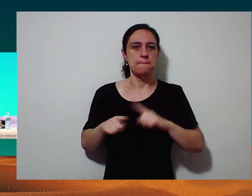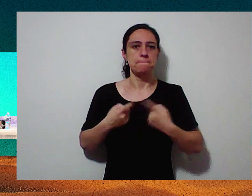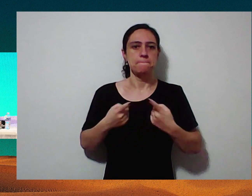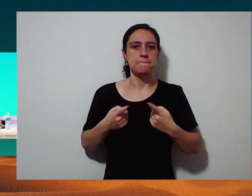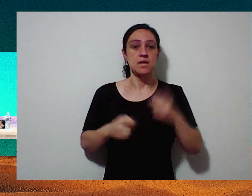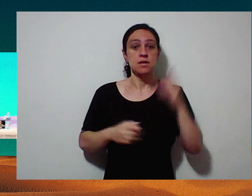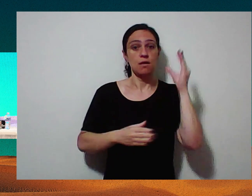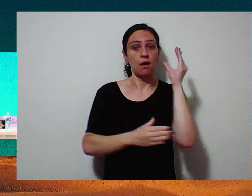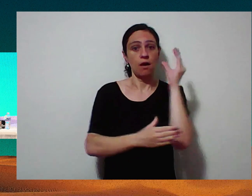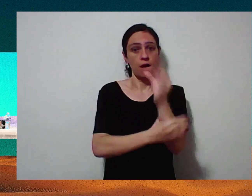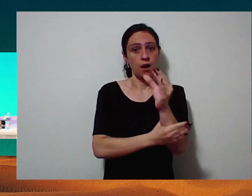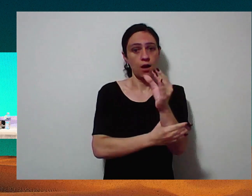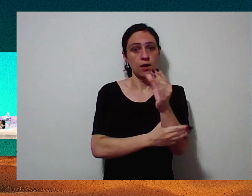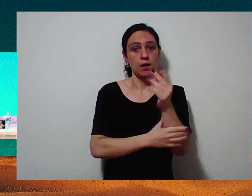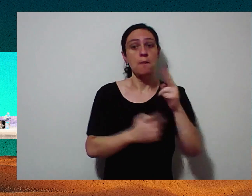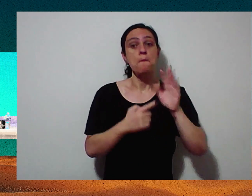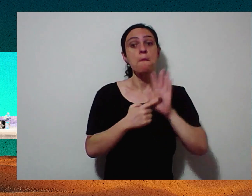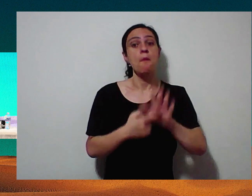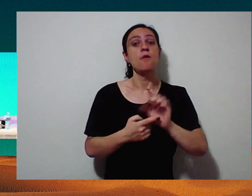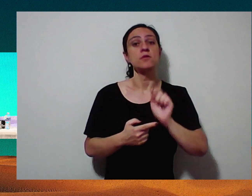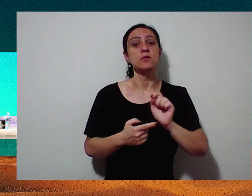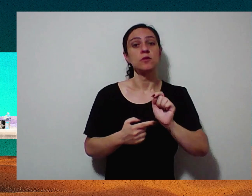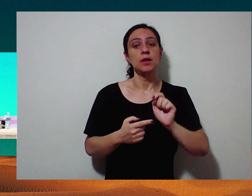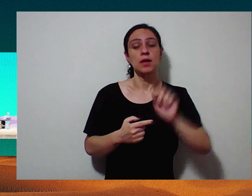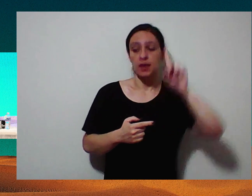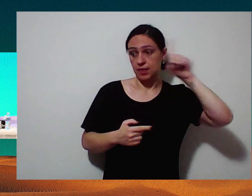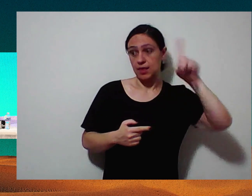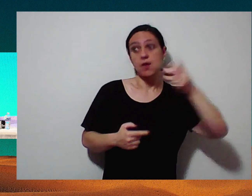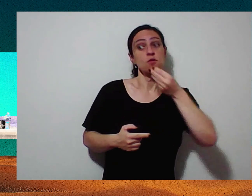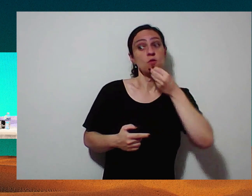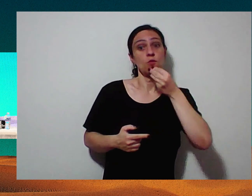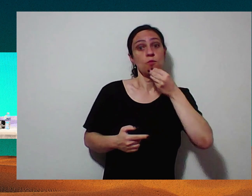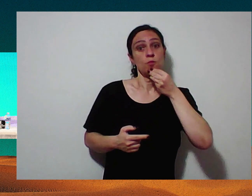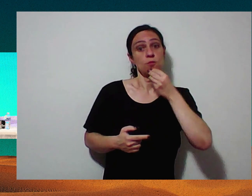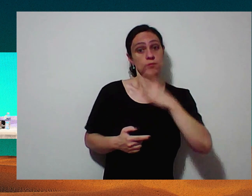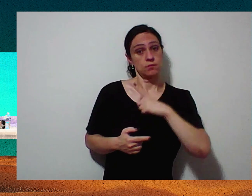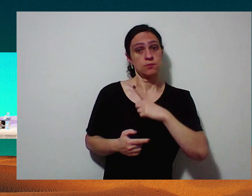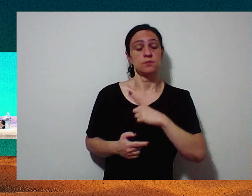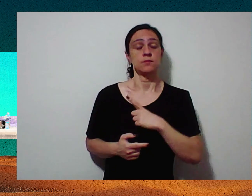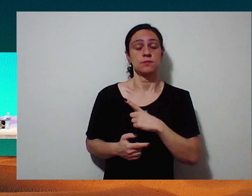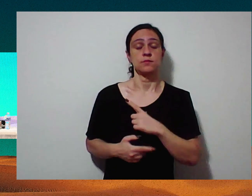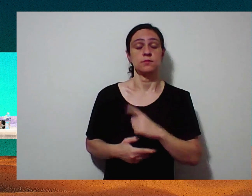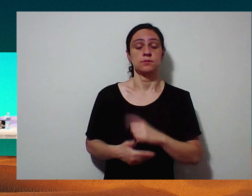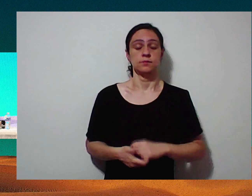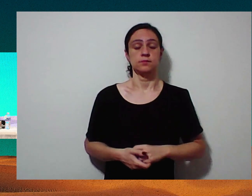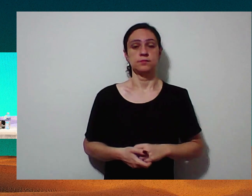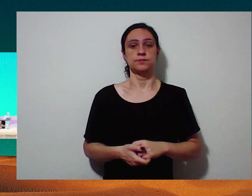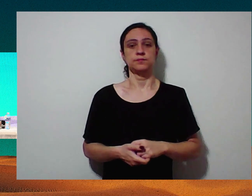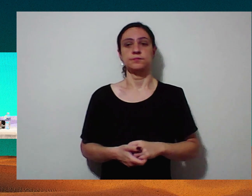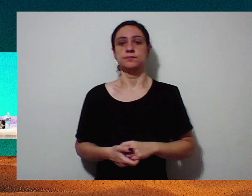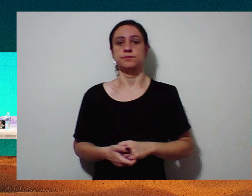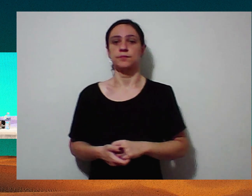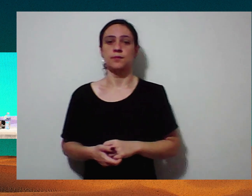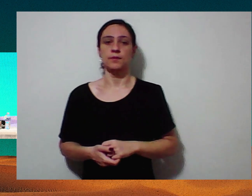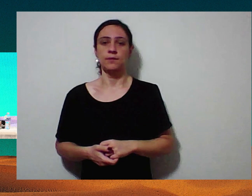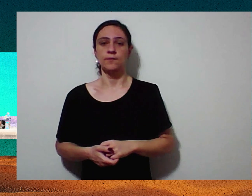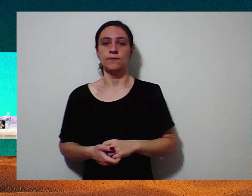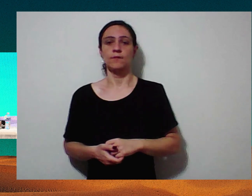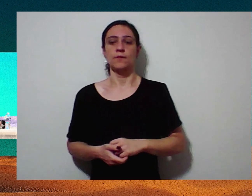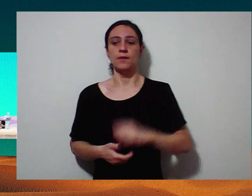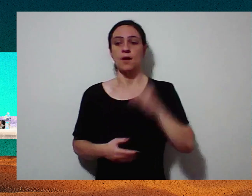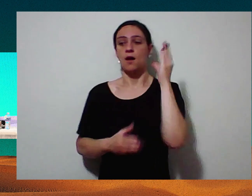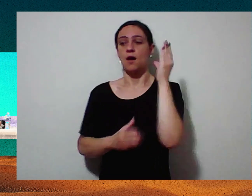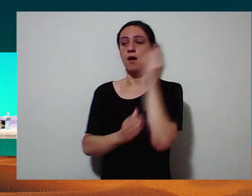Deus deu oportunidade. But in Cain's story, we see that God gave him opportunity. Deus disse para Caim: se procederes bem,